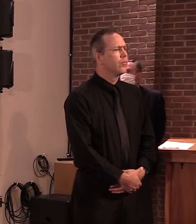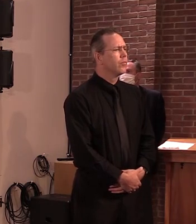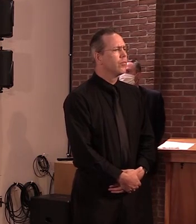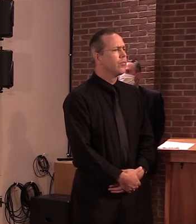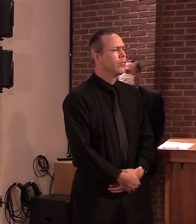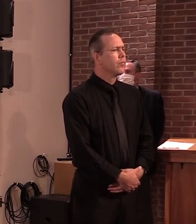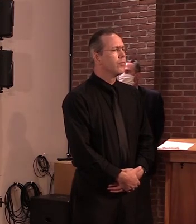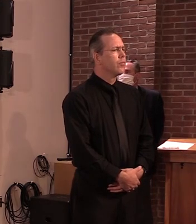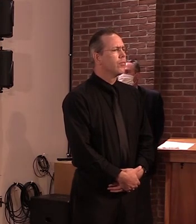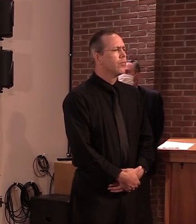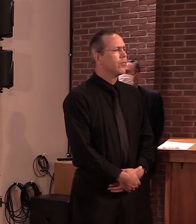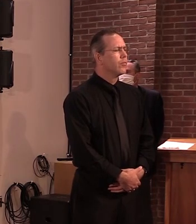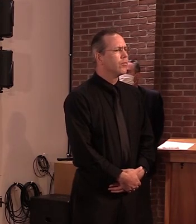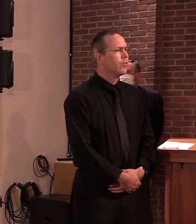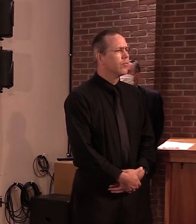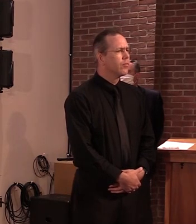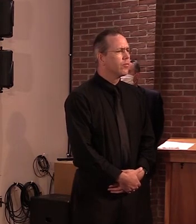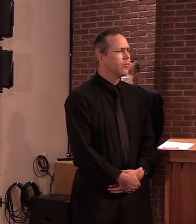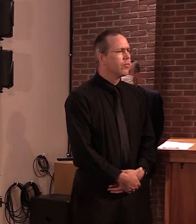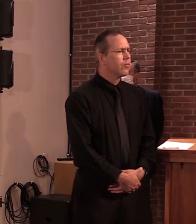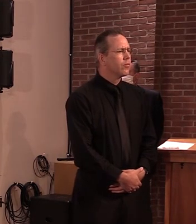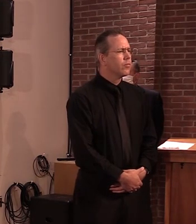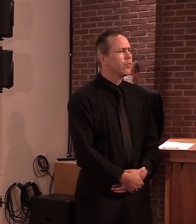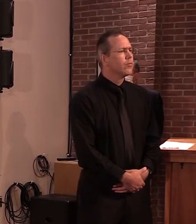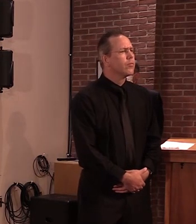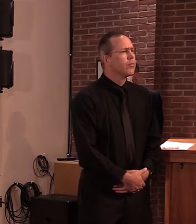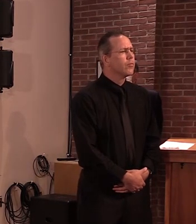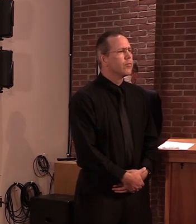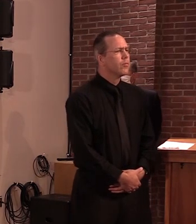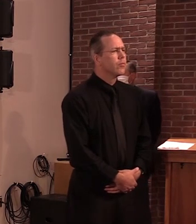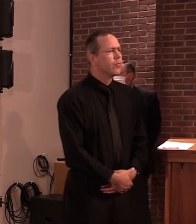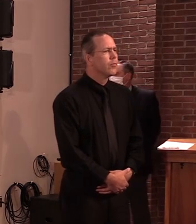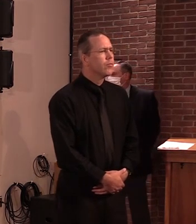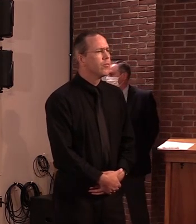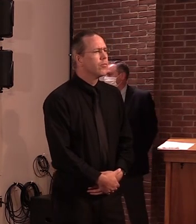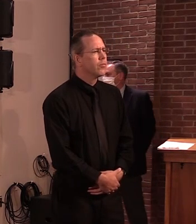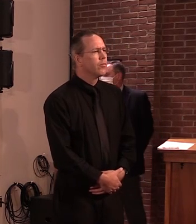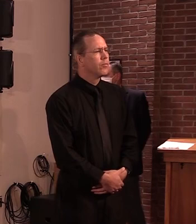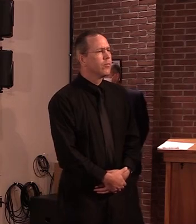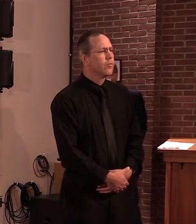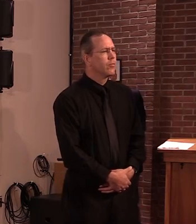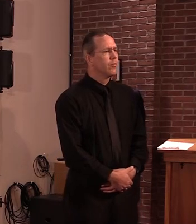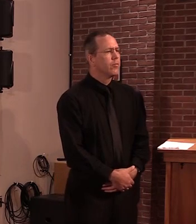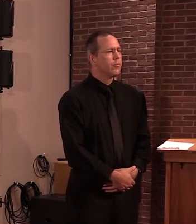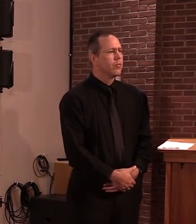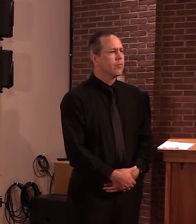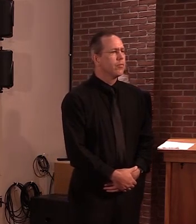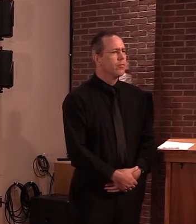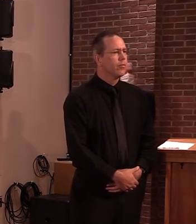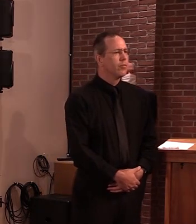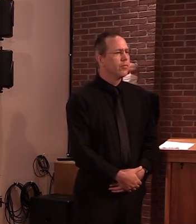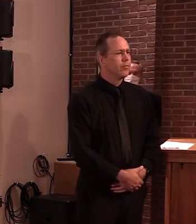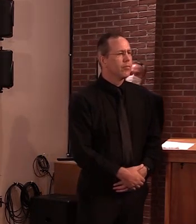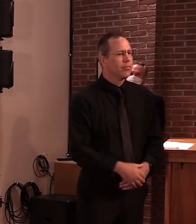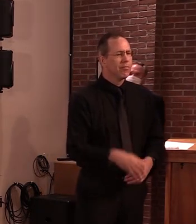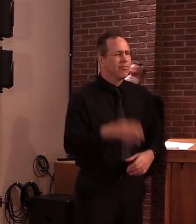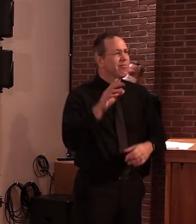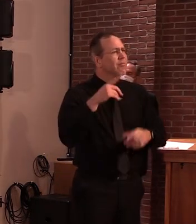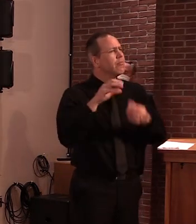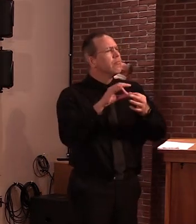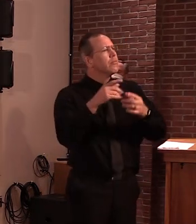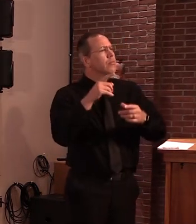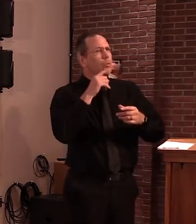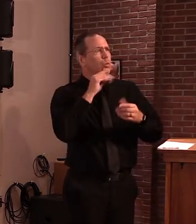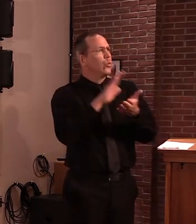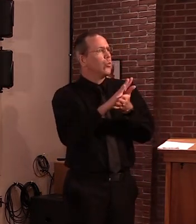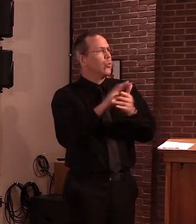how that could potentially put a strain on the national supply. Do you see that could happen in Vermont, and how are you all preparing for that influx